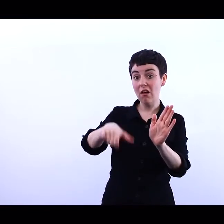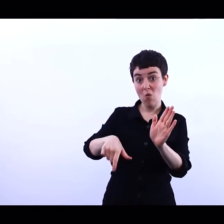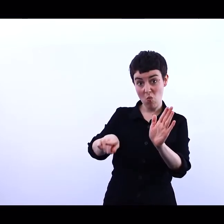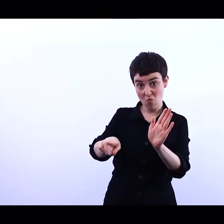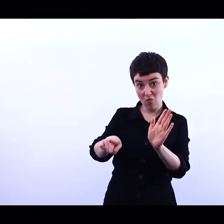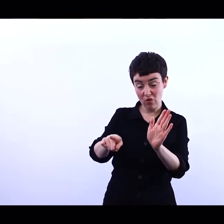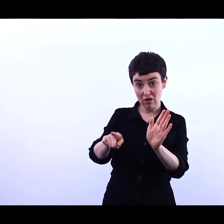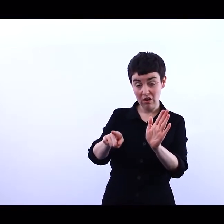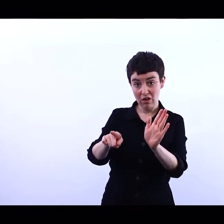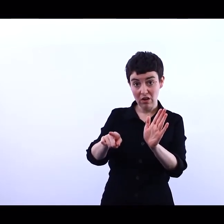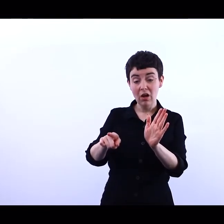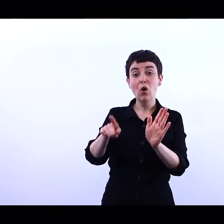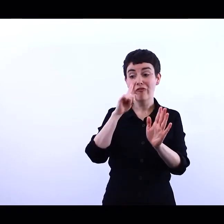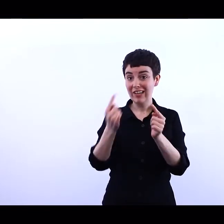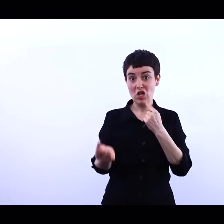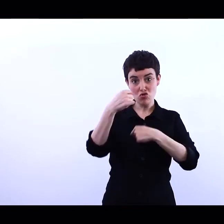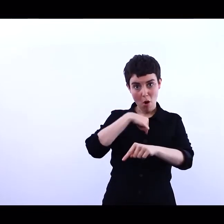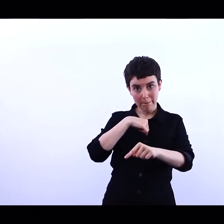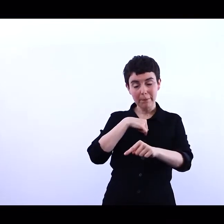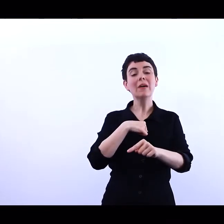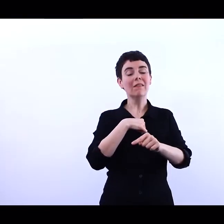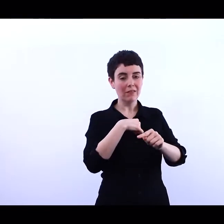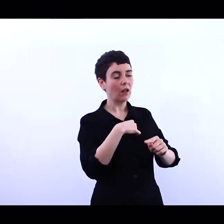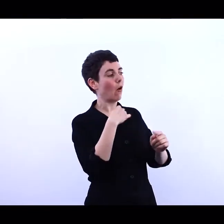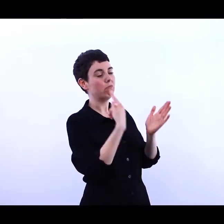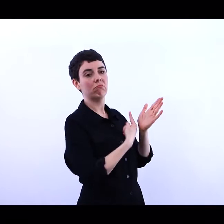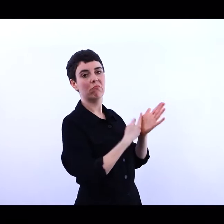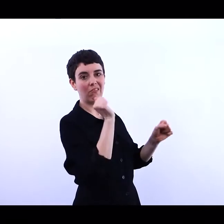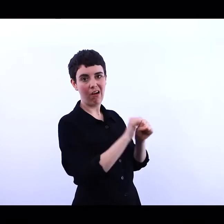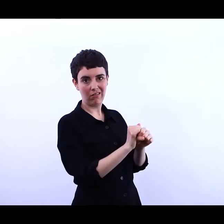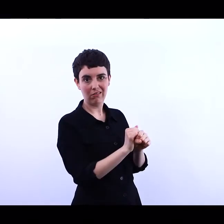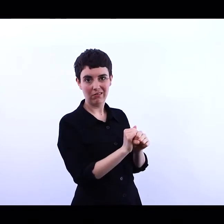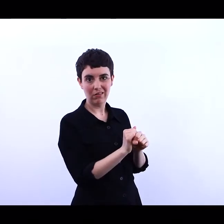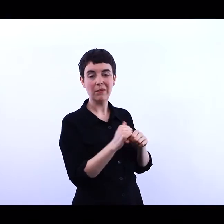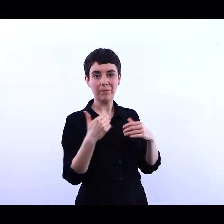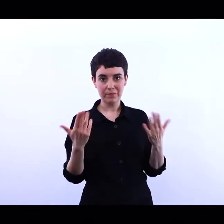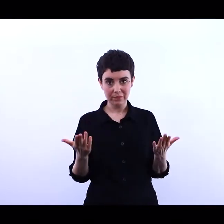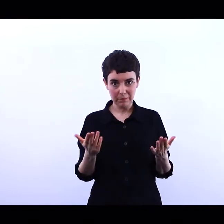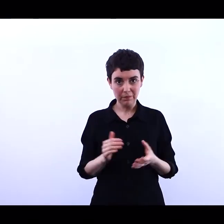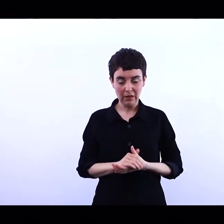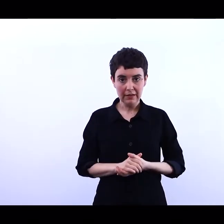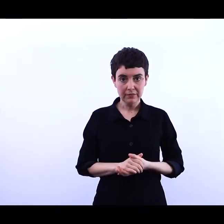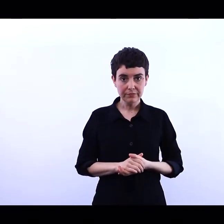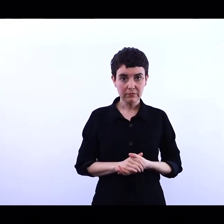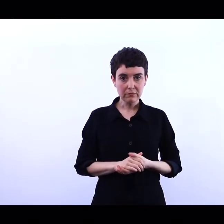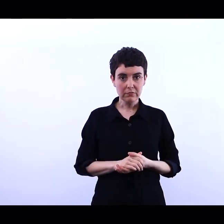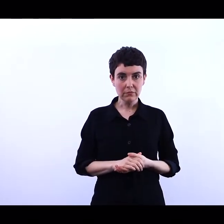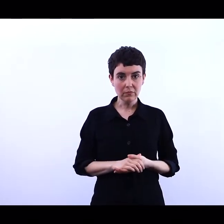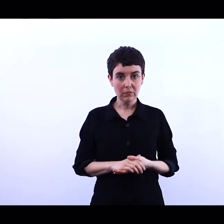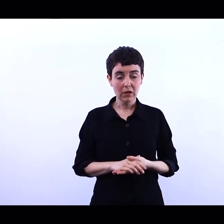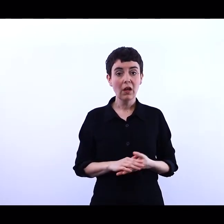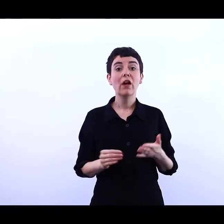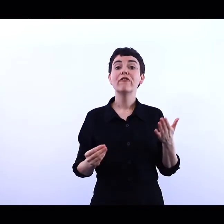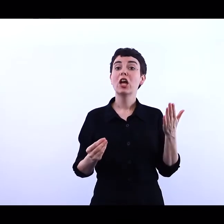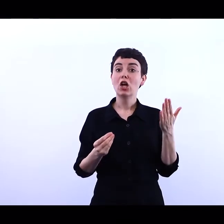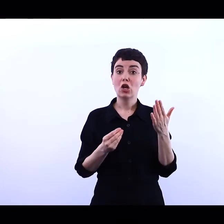receiving the support they need, and create clear opportunities for evaluation and growth. One of the most valuable components of job